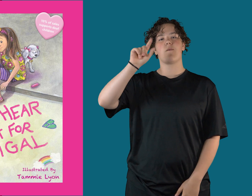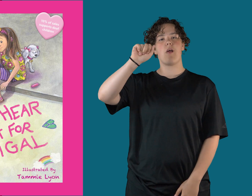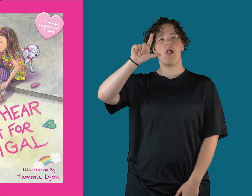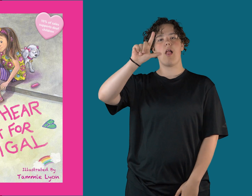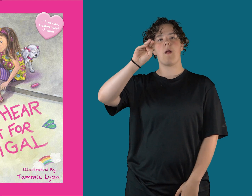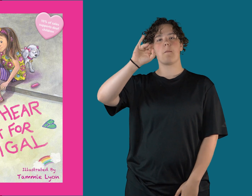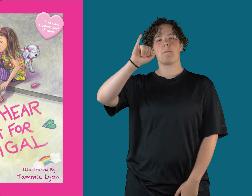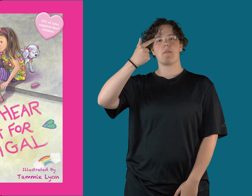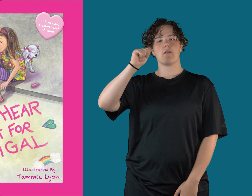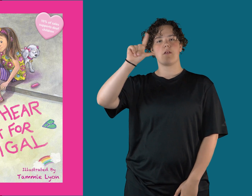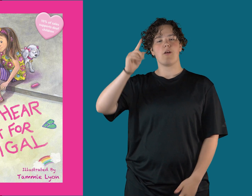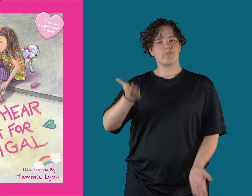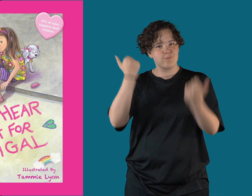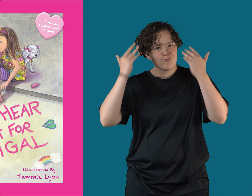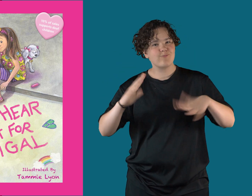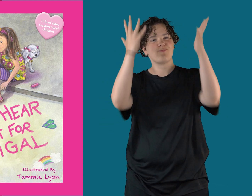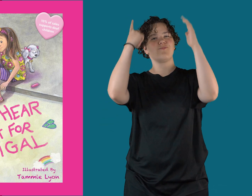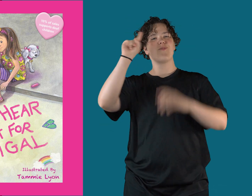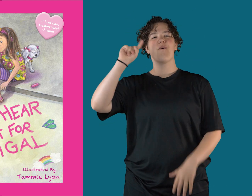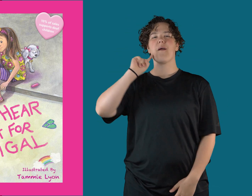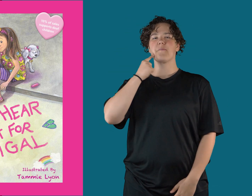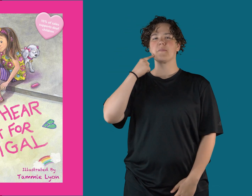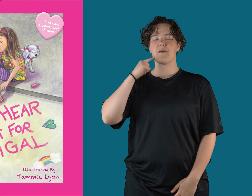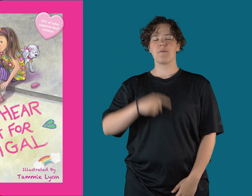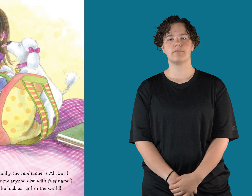Let's hear it for Almigal.